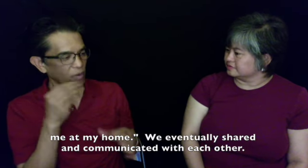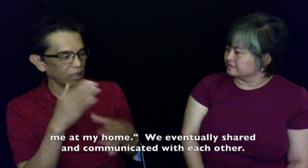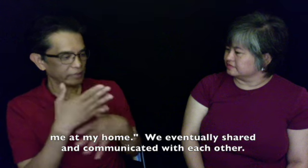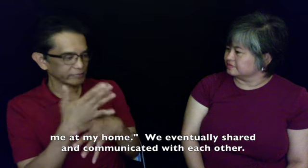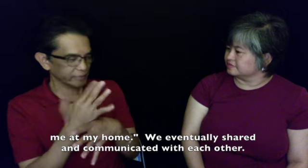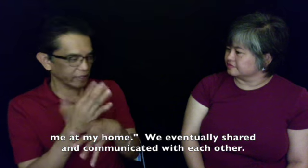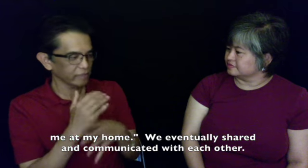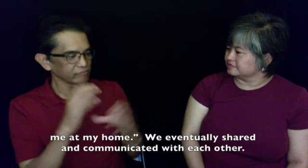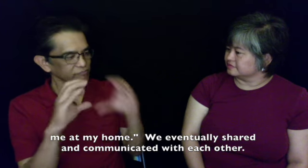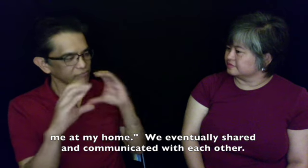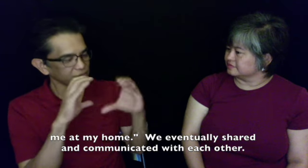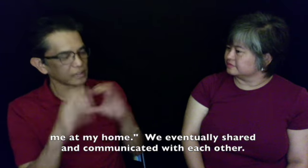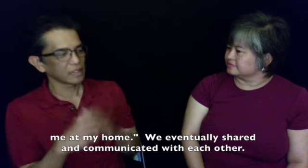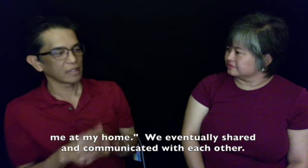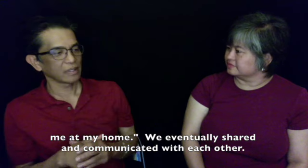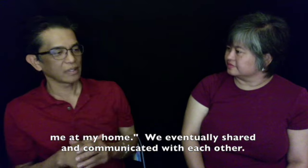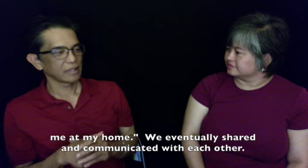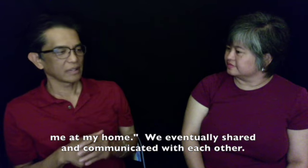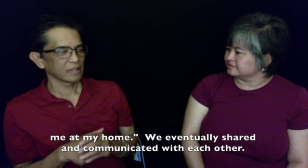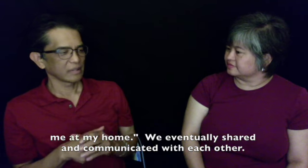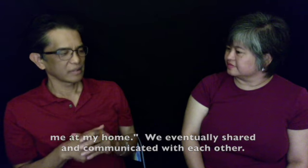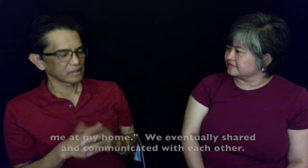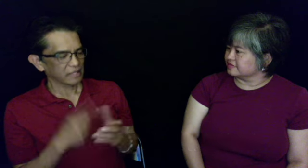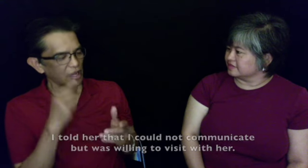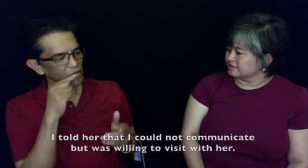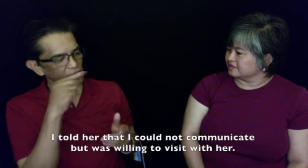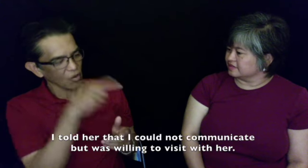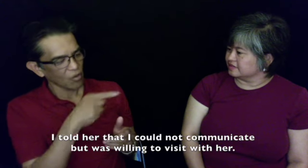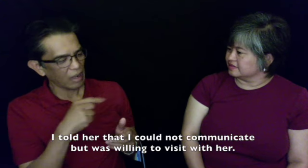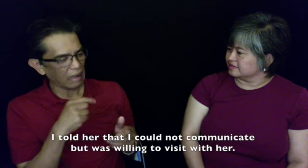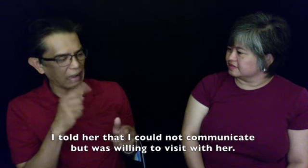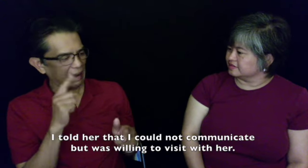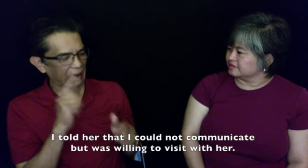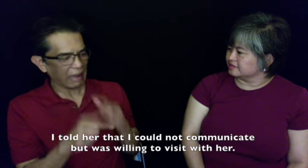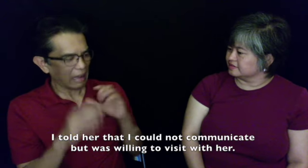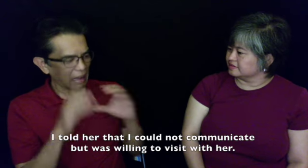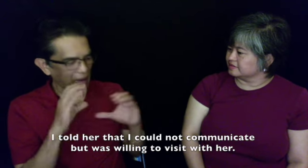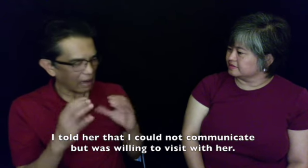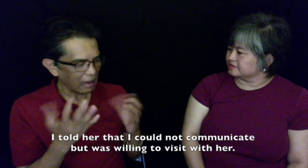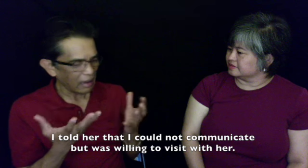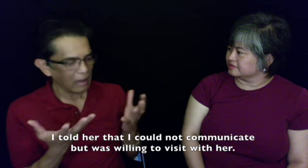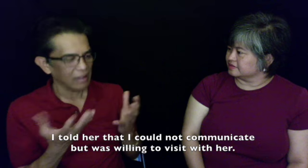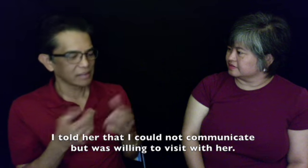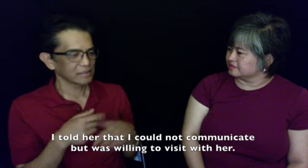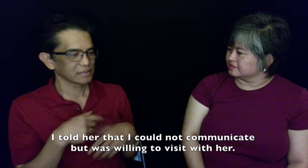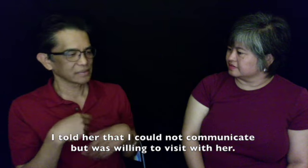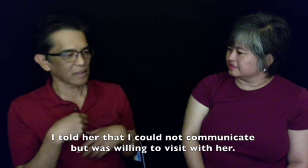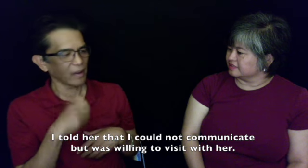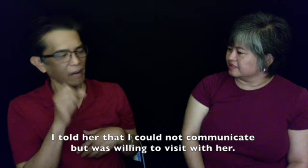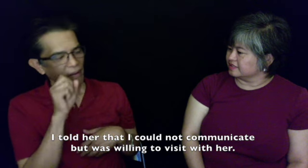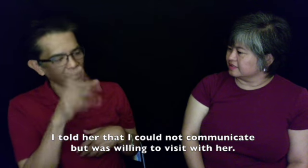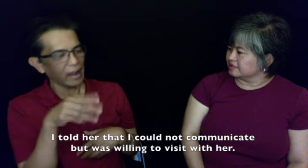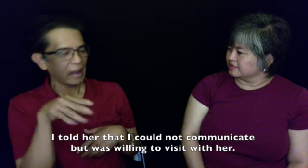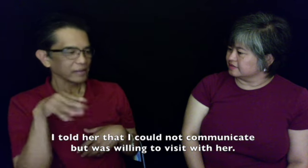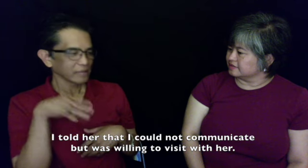We eventually shared and communicated with each other. I told her that I could not communicate but was willing to visit with her.